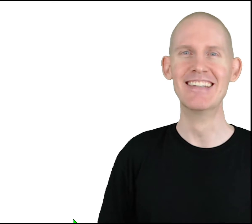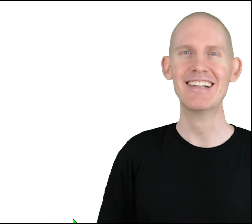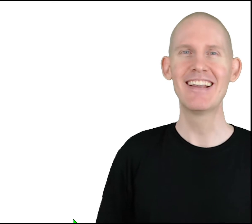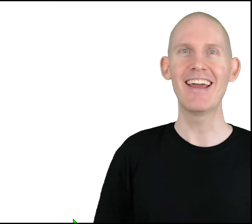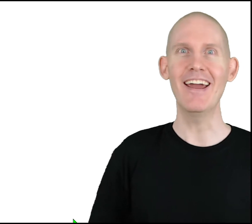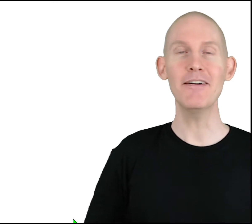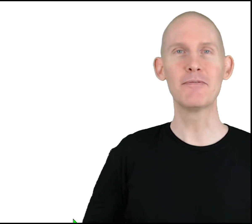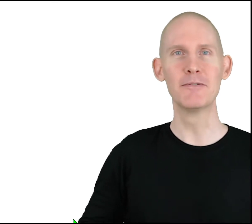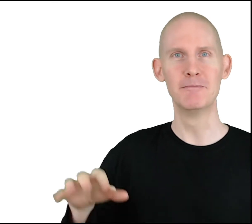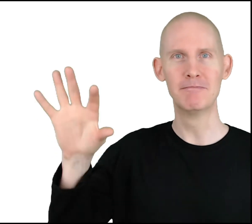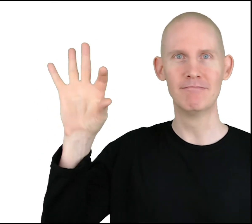F.